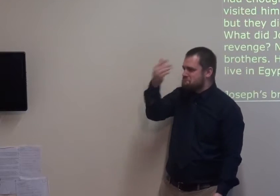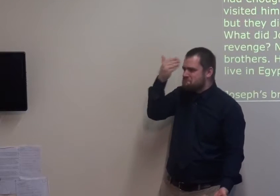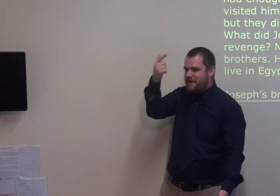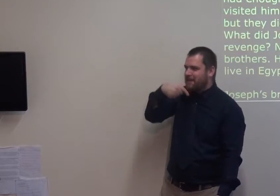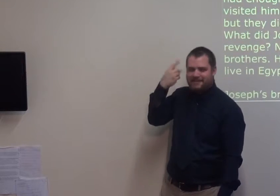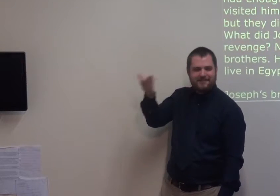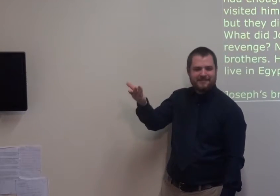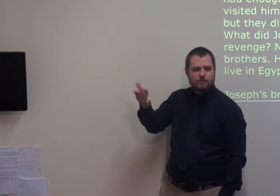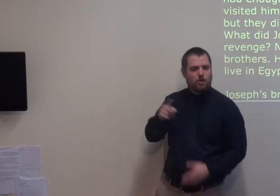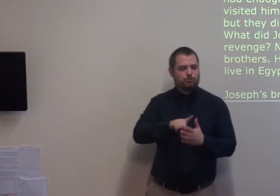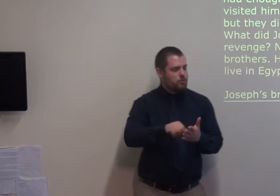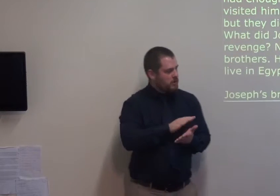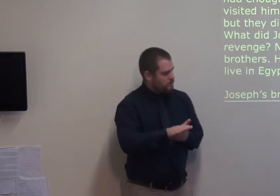What did Joseph do?